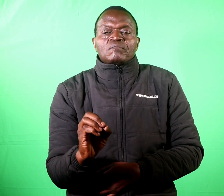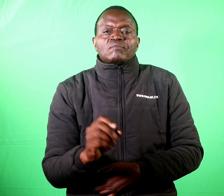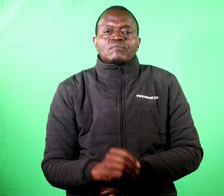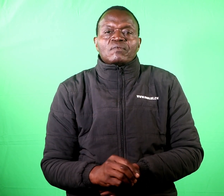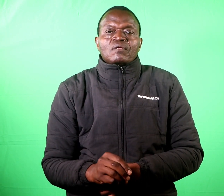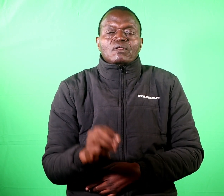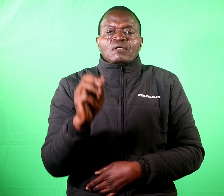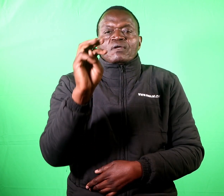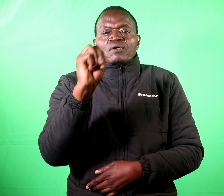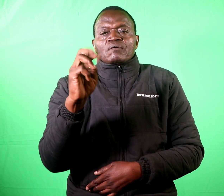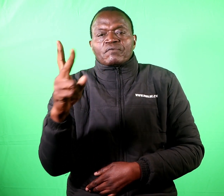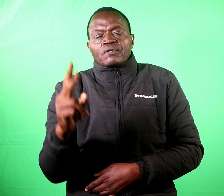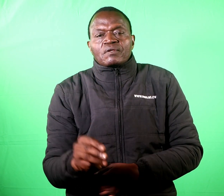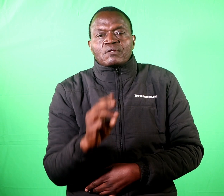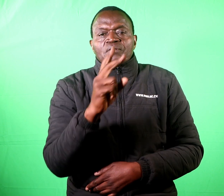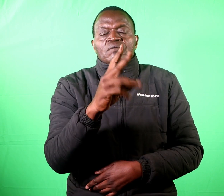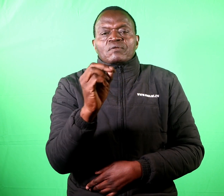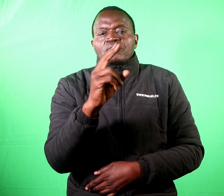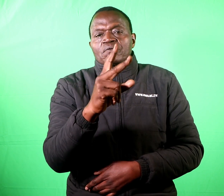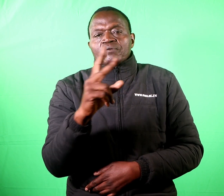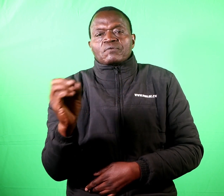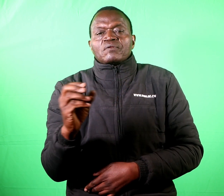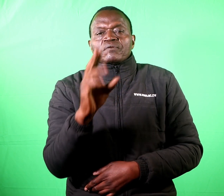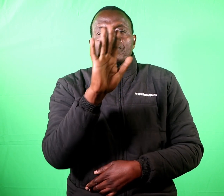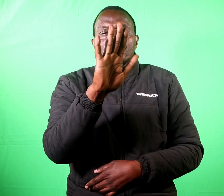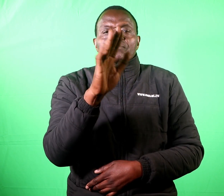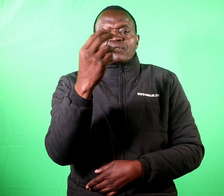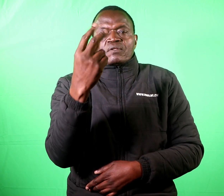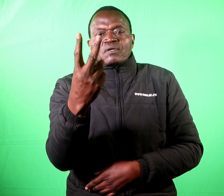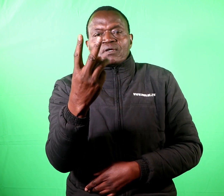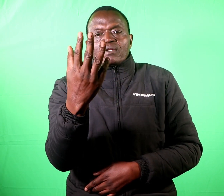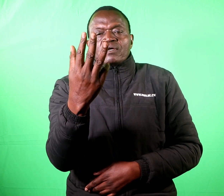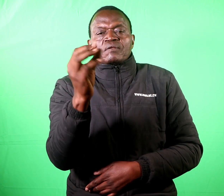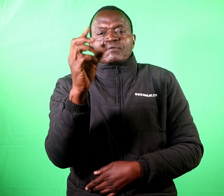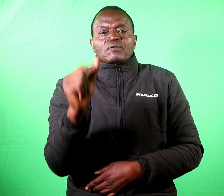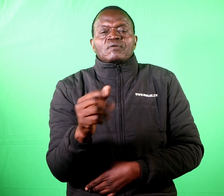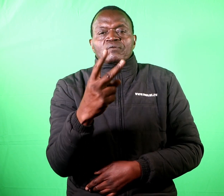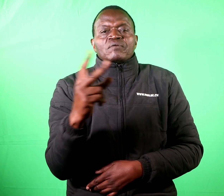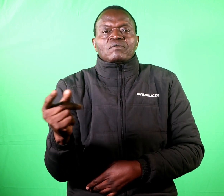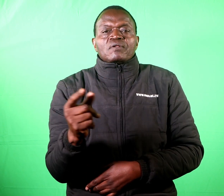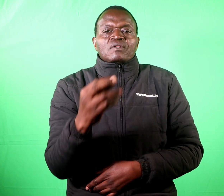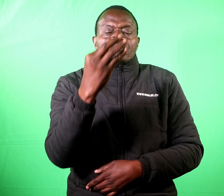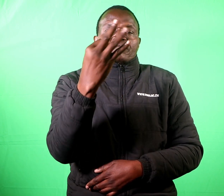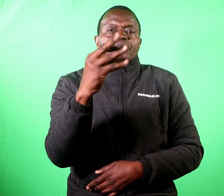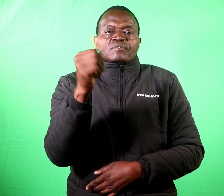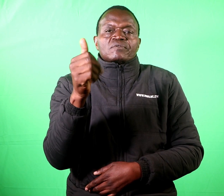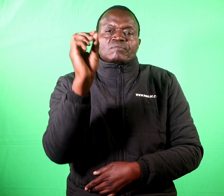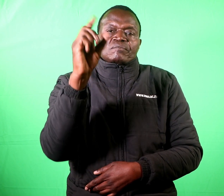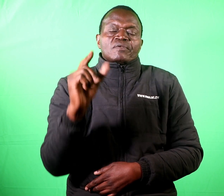Masvingo, 2020, 59%, 2021, 36%,